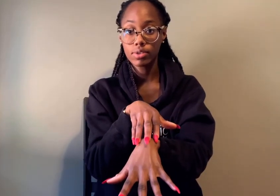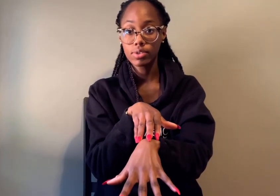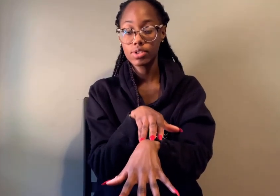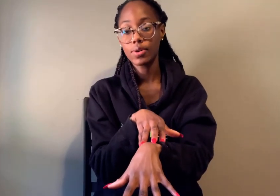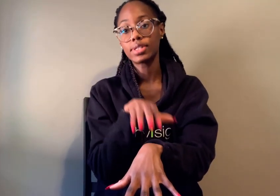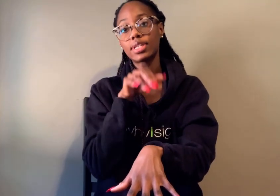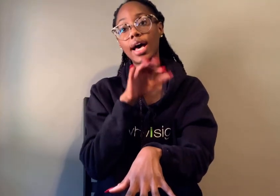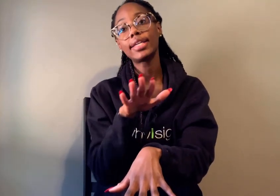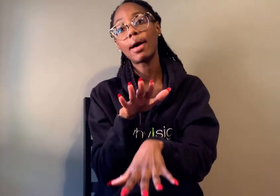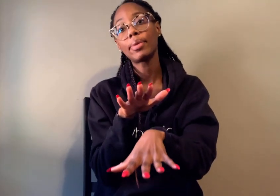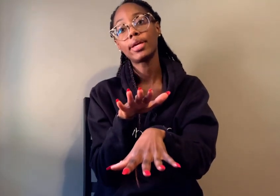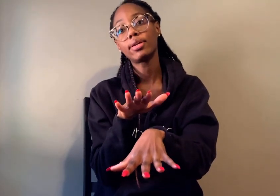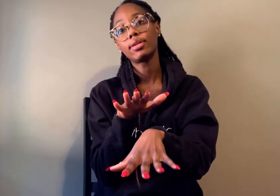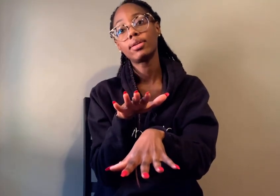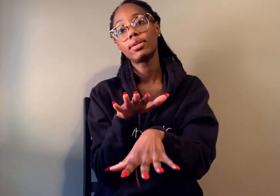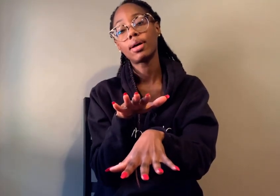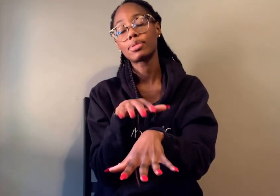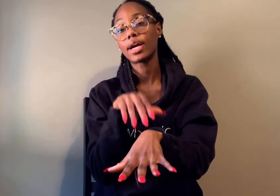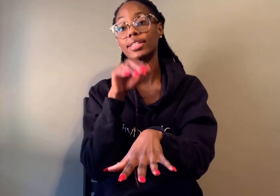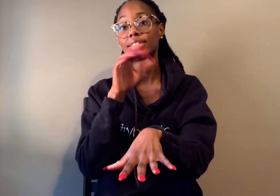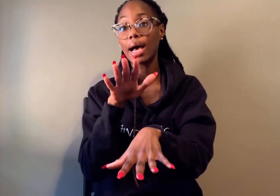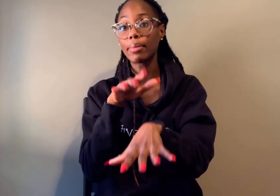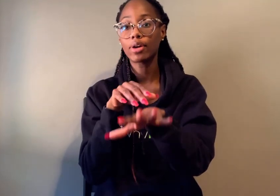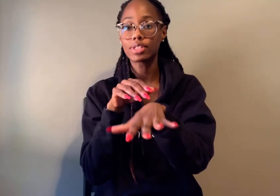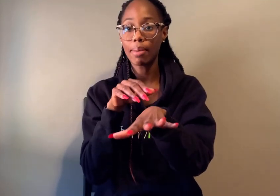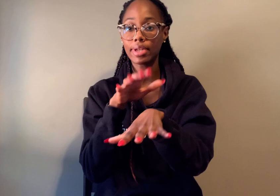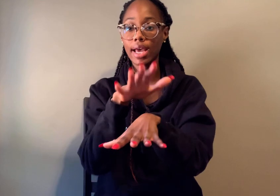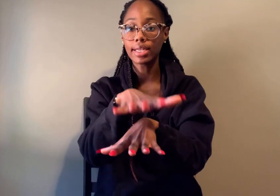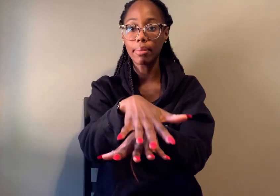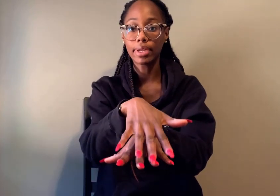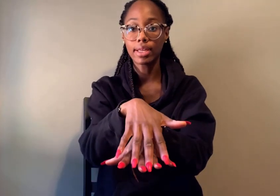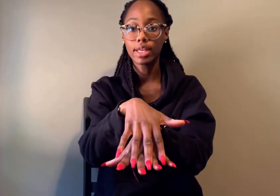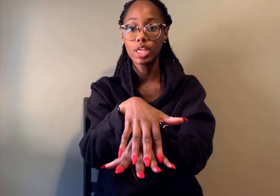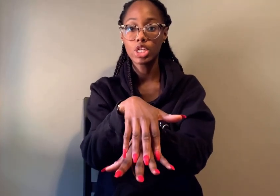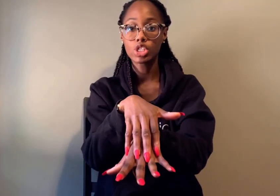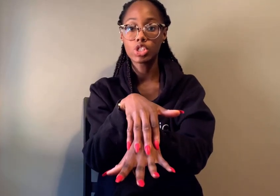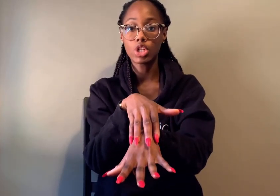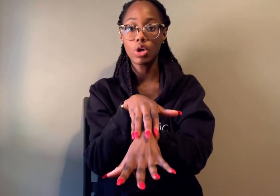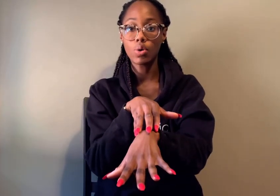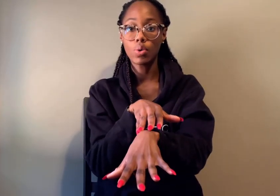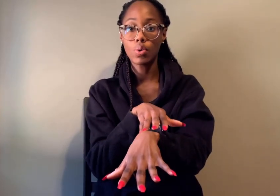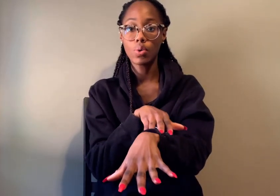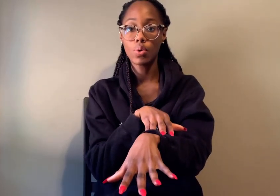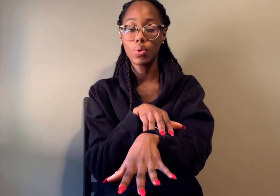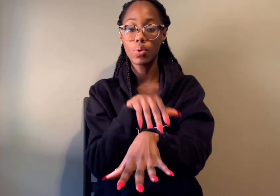So it's non-dominant. It's dominant on top of non-dominant. Slow.